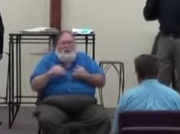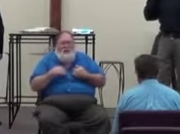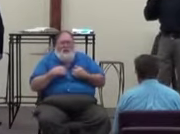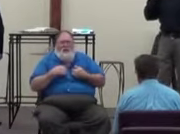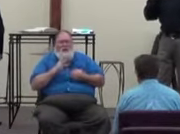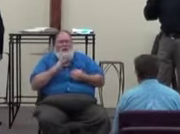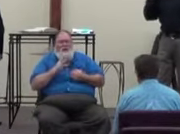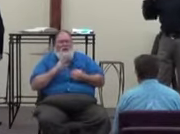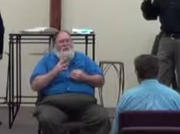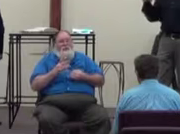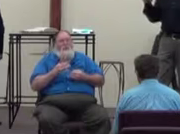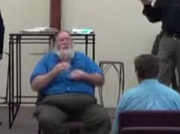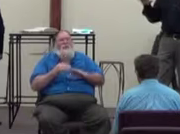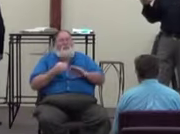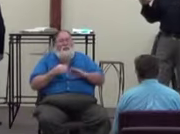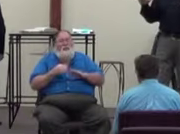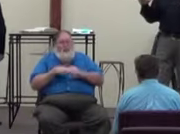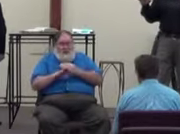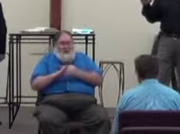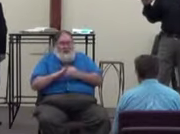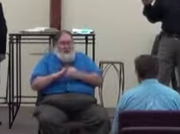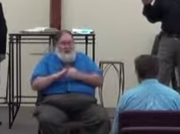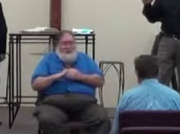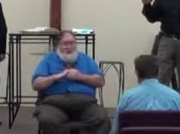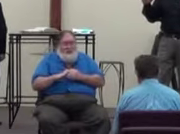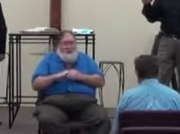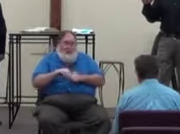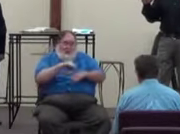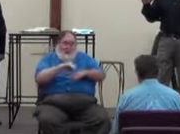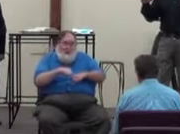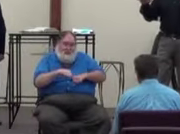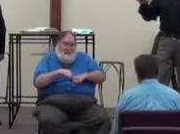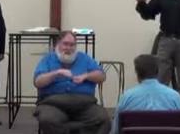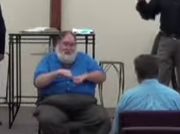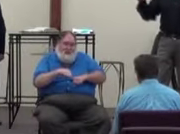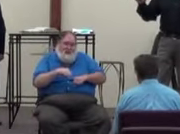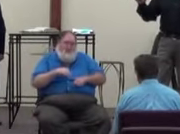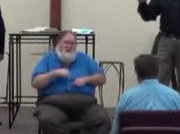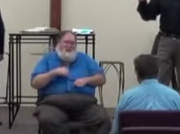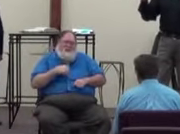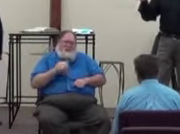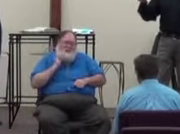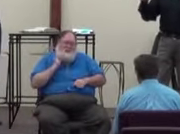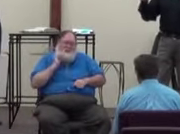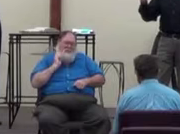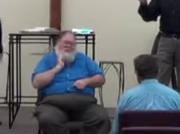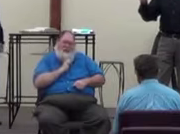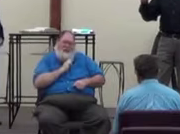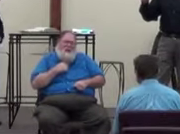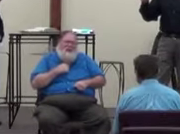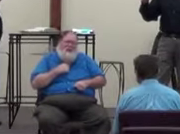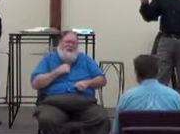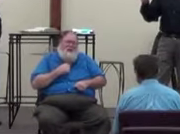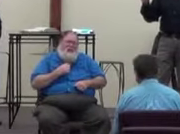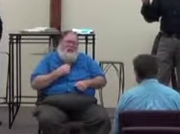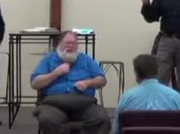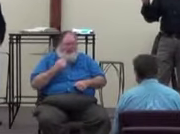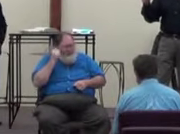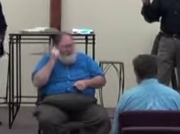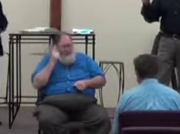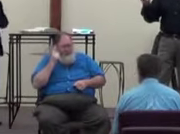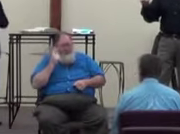Mike, I've come to really realize deep in my heart there are things that we cannot do on